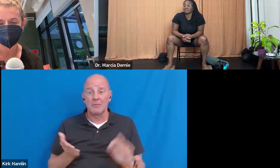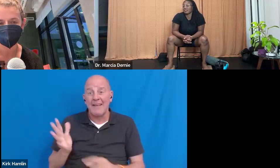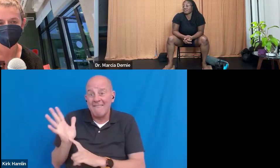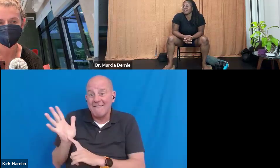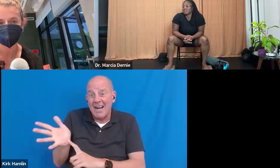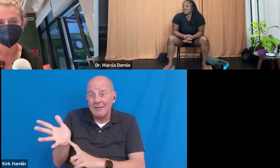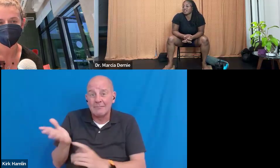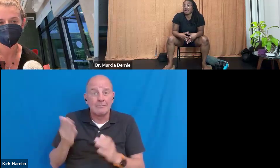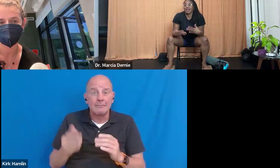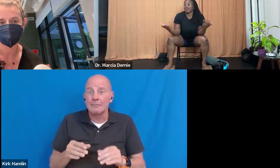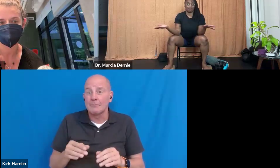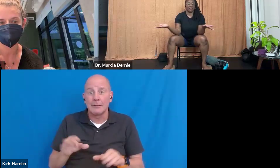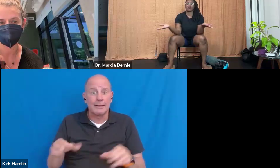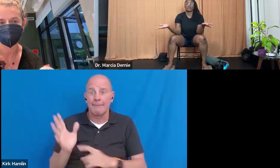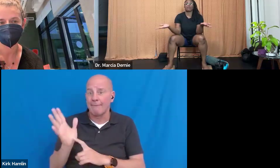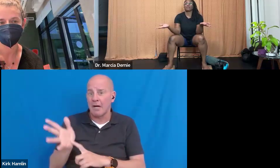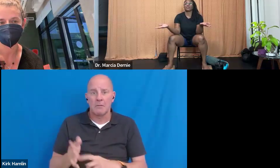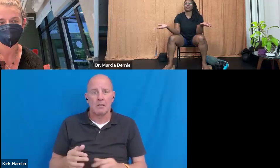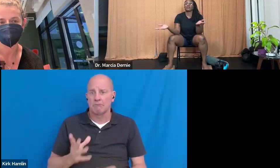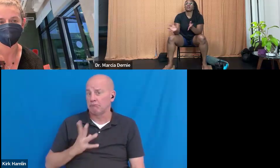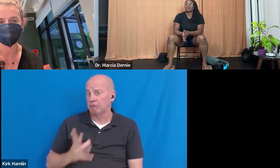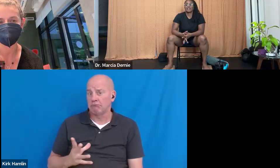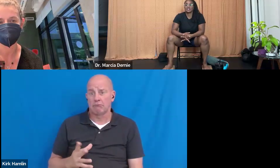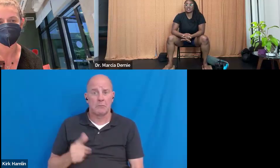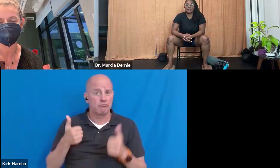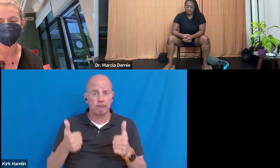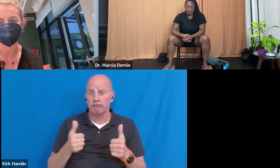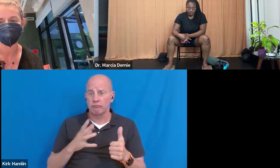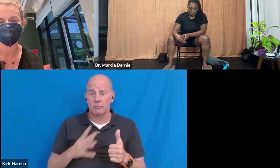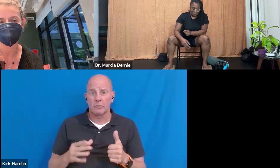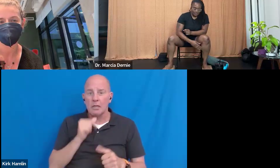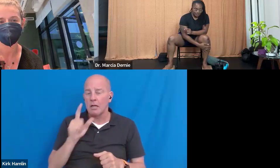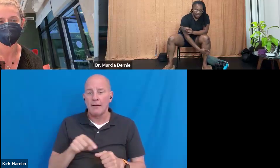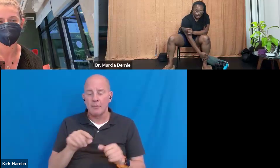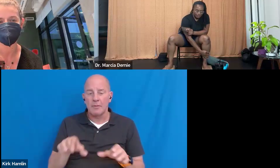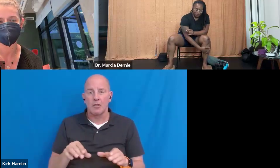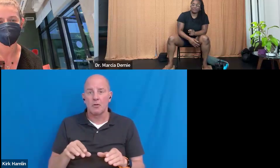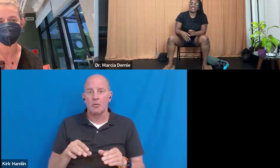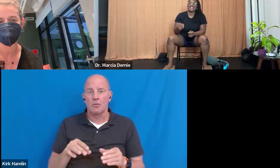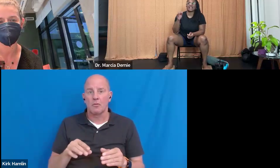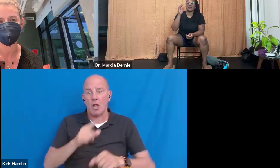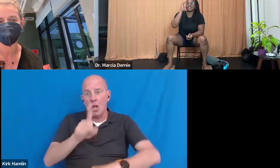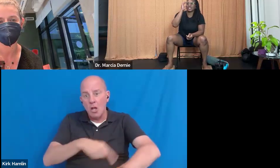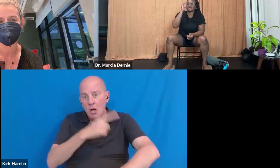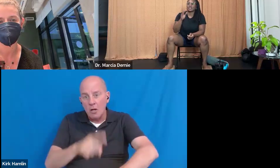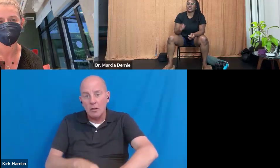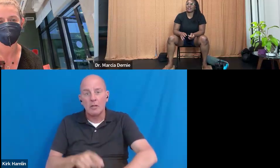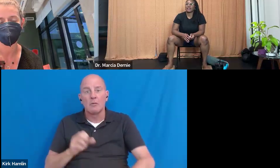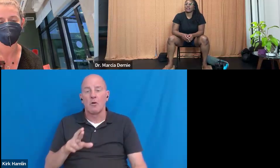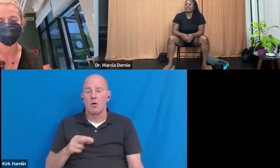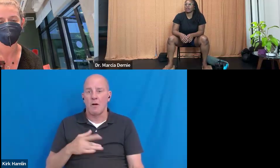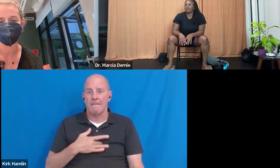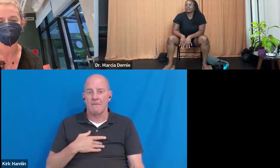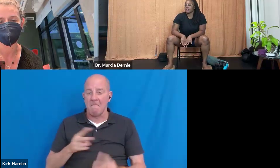Maybe you only did 5 minutes of this. I would be happy for you, right? It doesn't have to be a certain length of time or feeling of